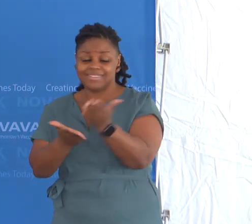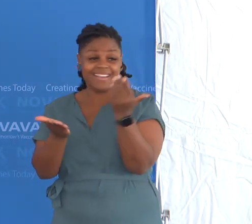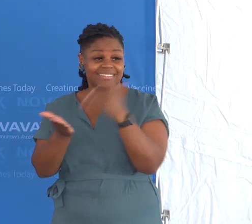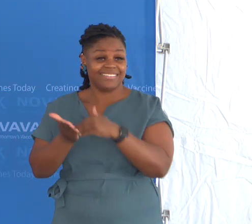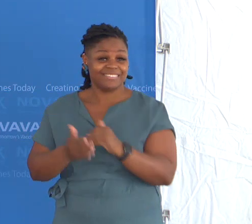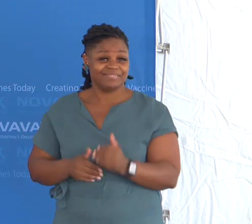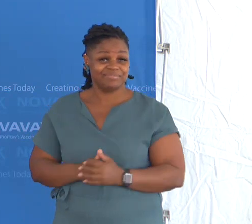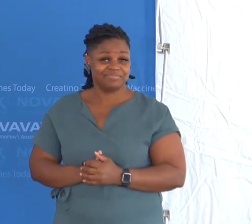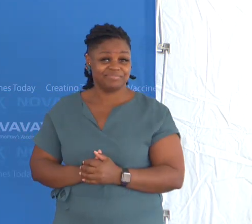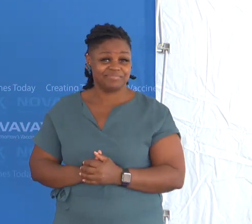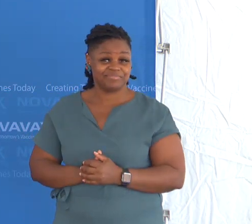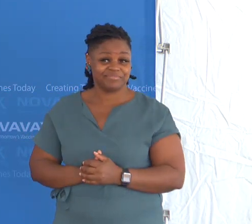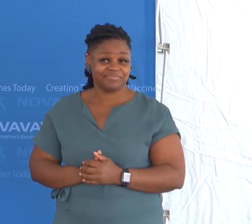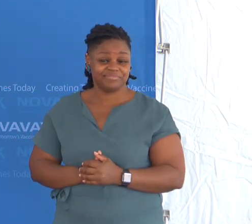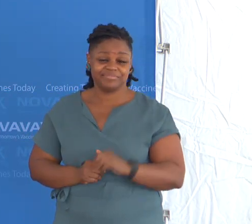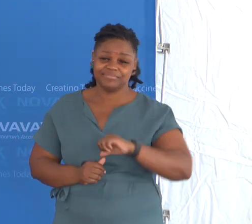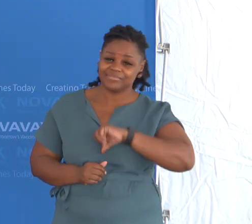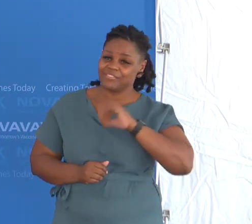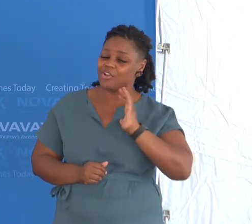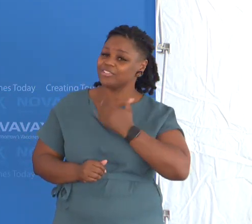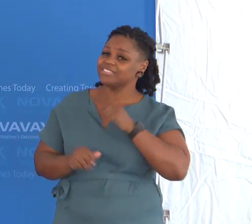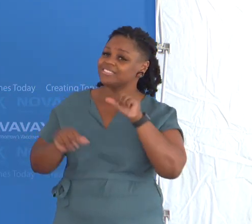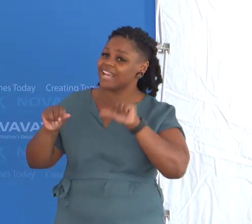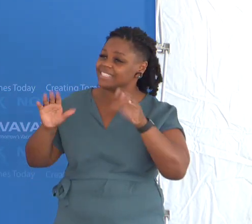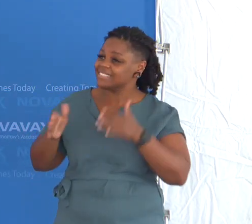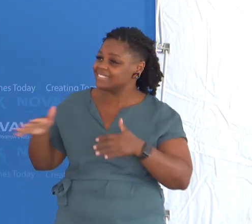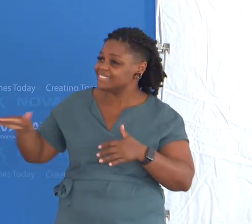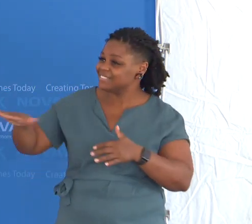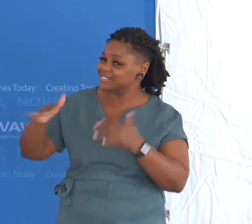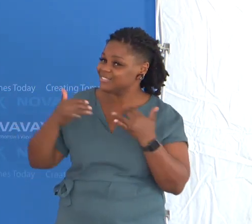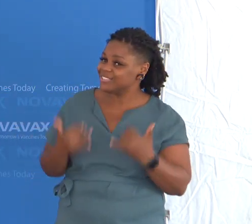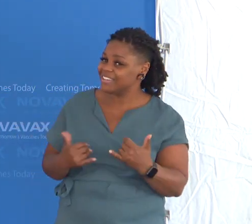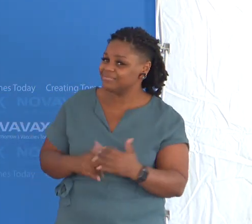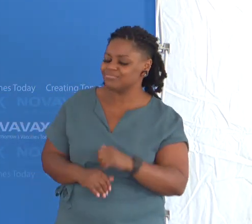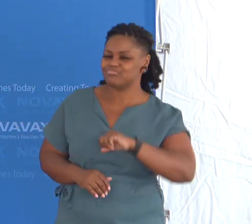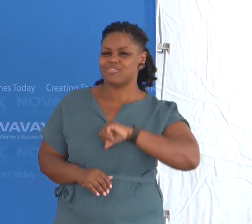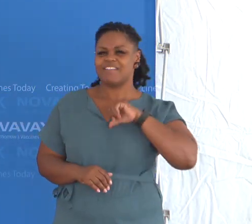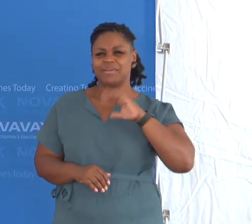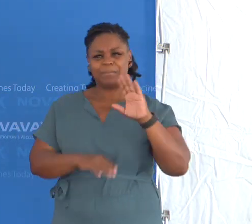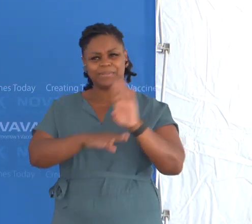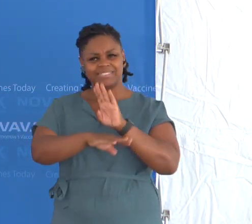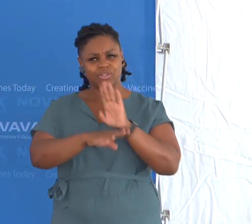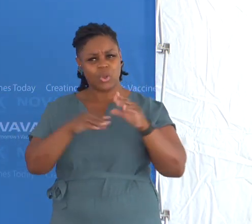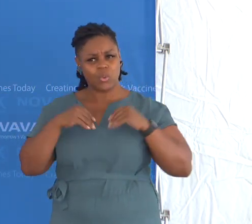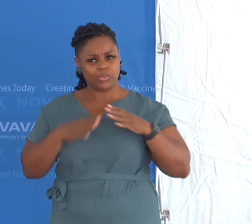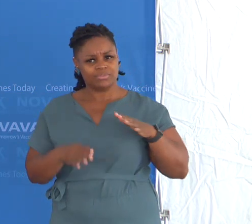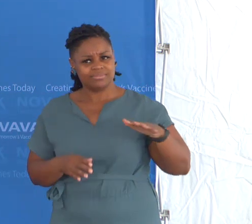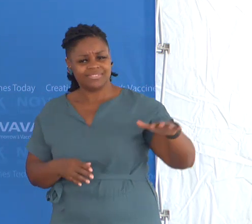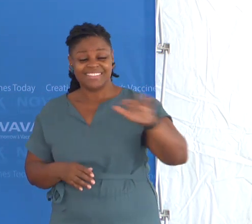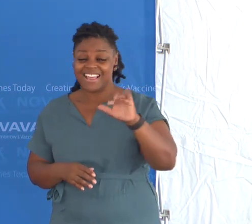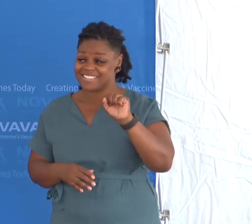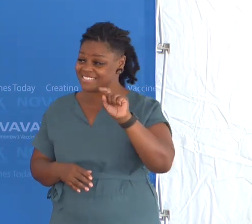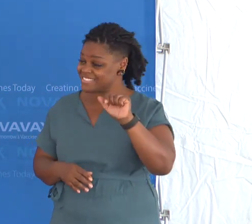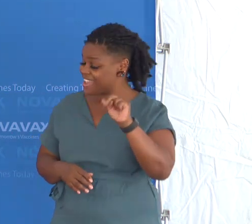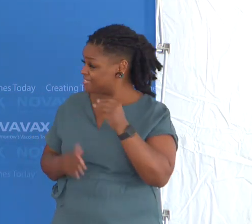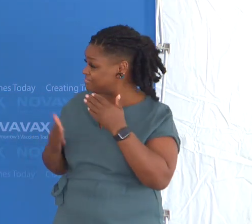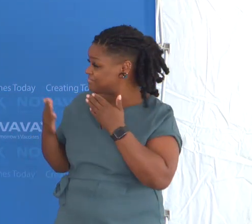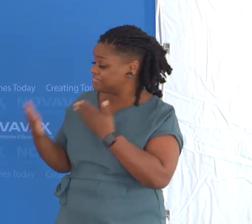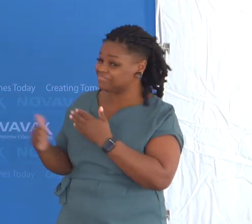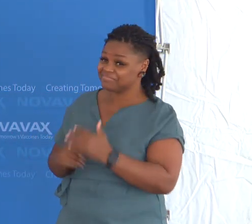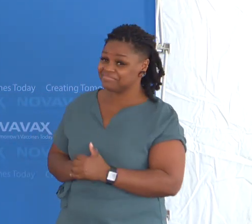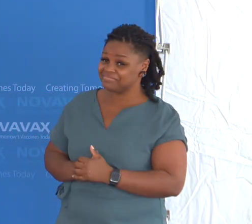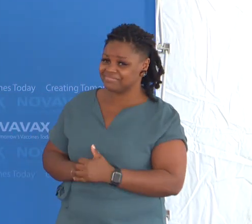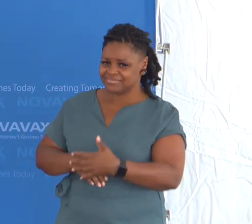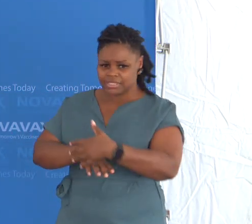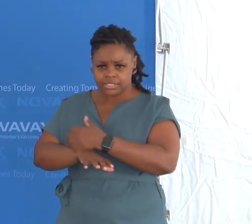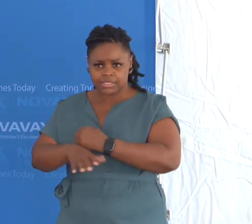proud of the scientists here today, so proud of the entrepreneurs like Stan Eck, who really put their money where their mouth is and really took a